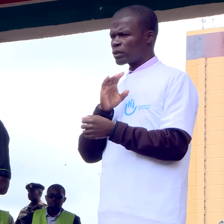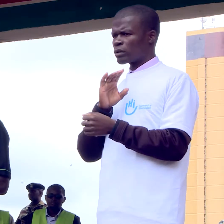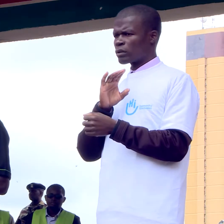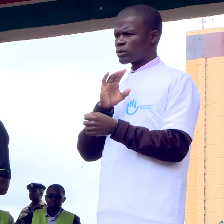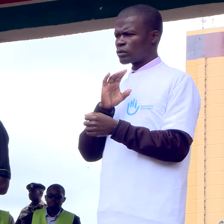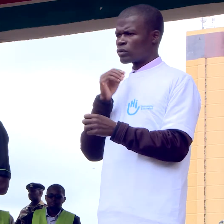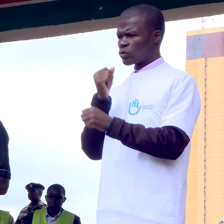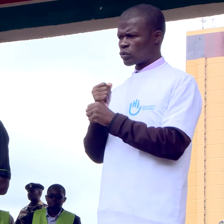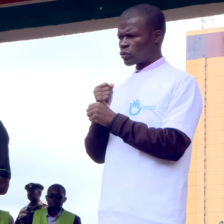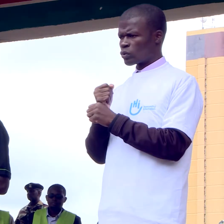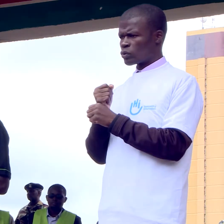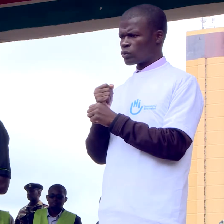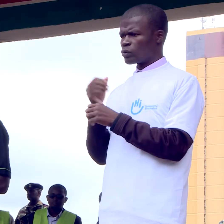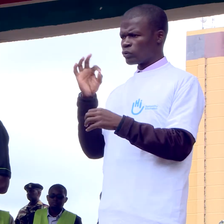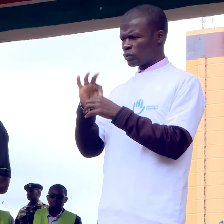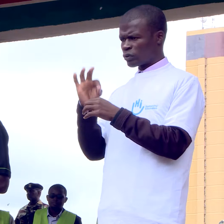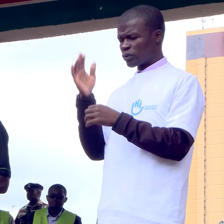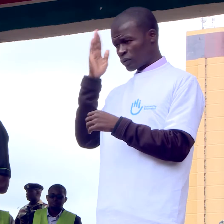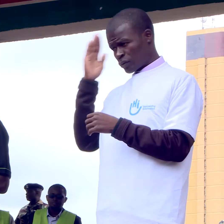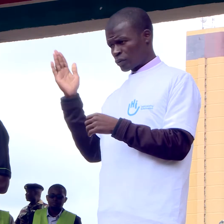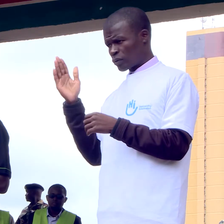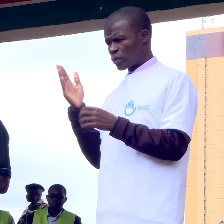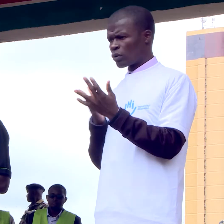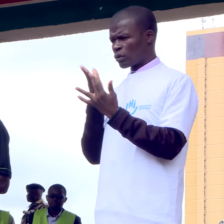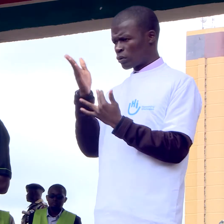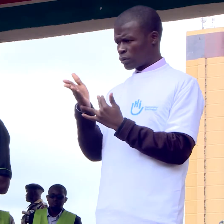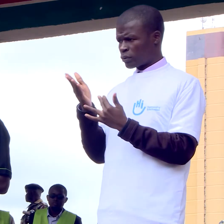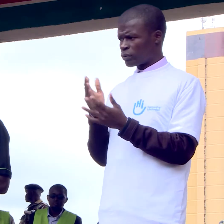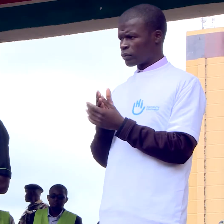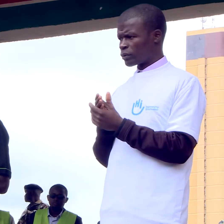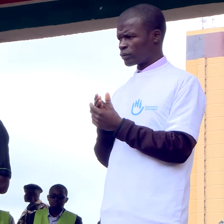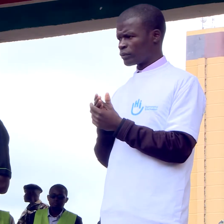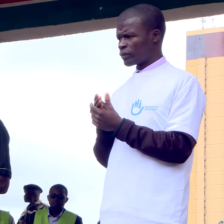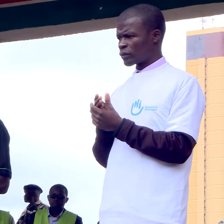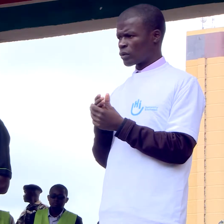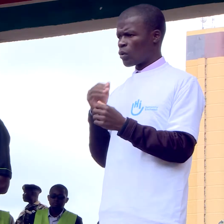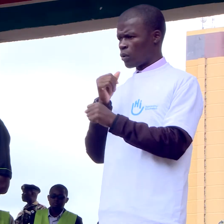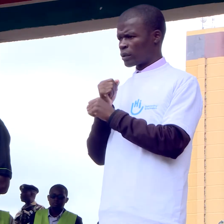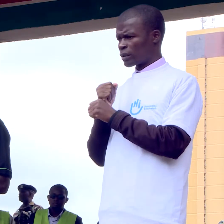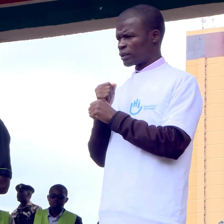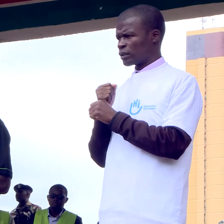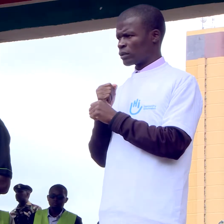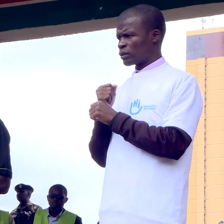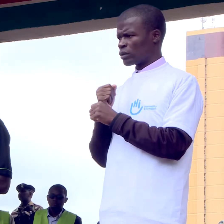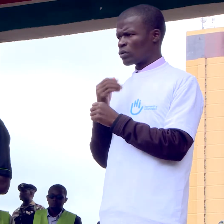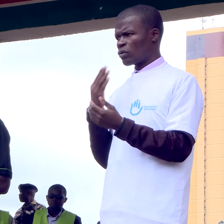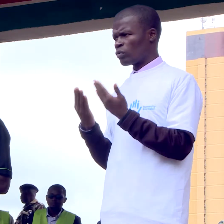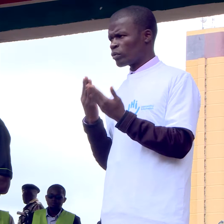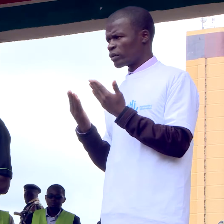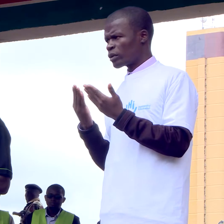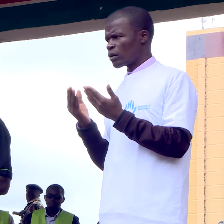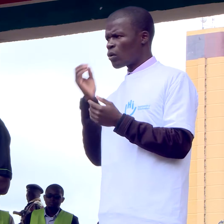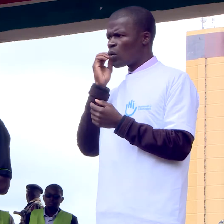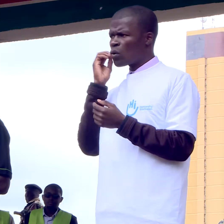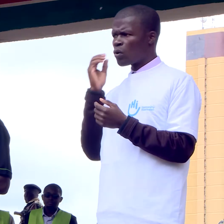voter education and awareness through structured stakeholder engagement. It's my sincere